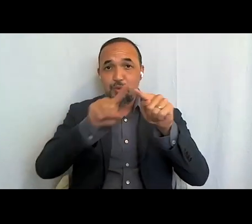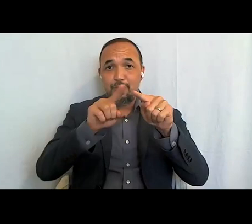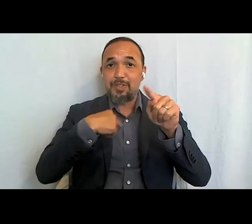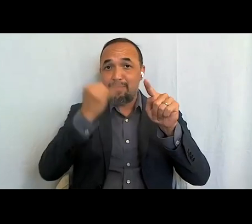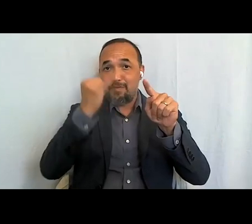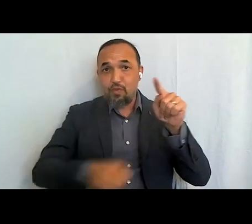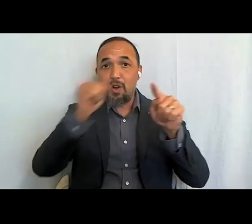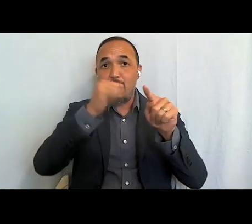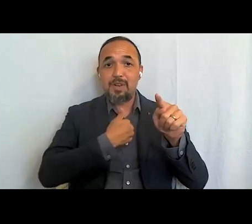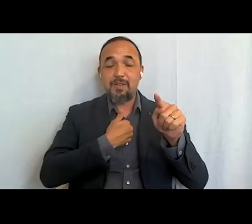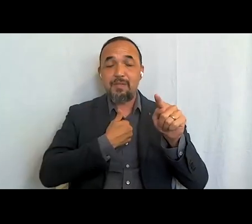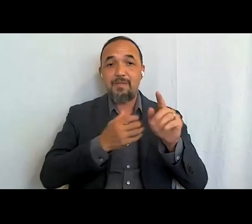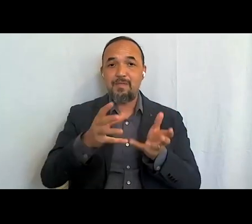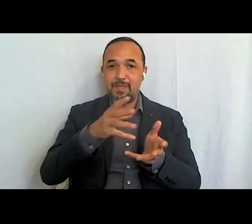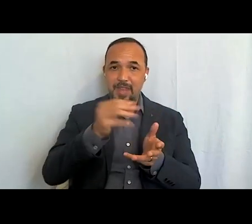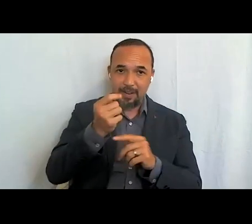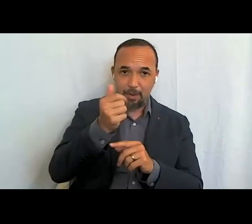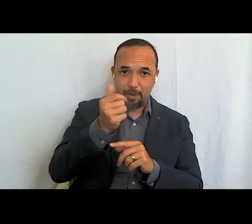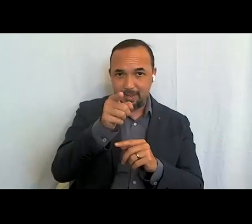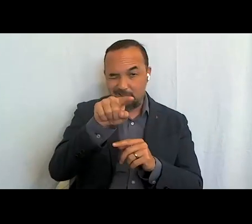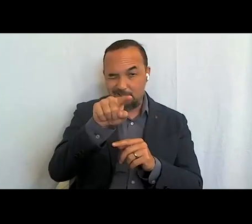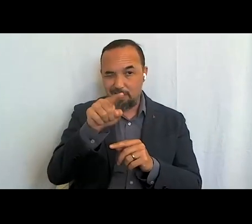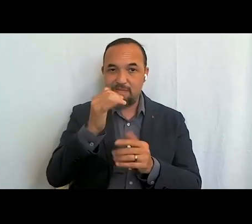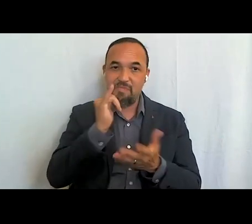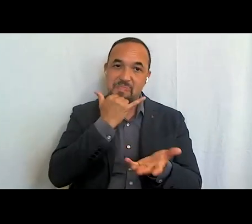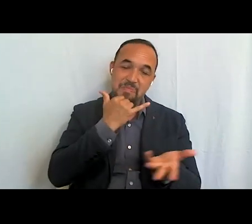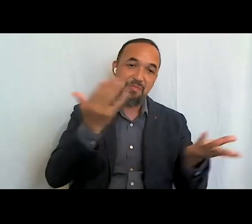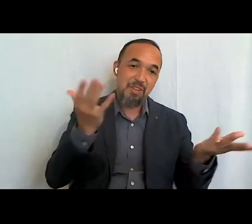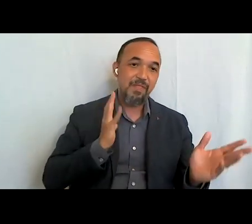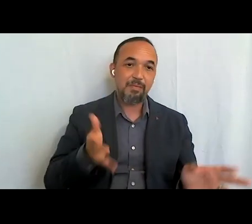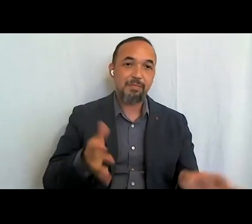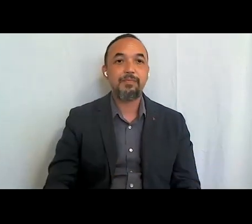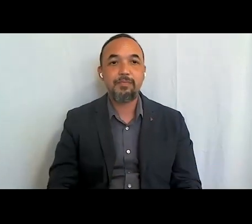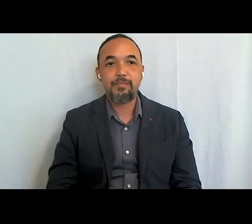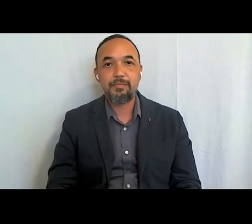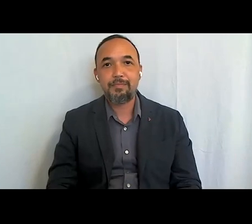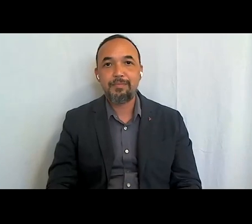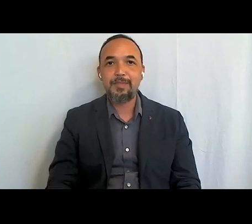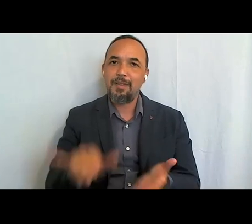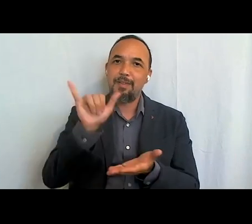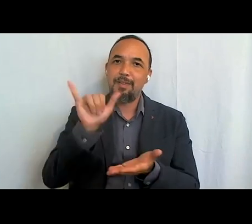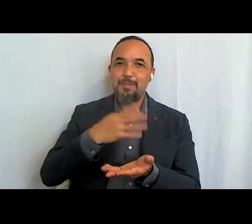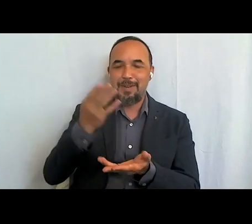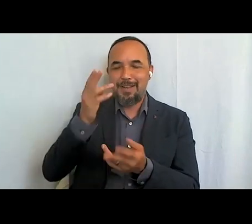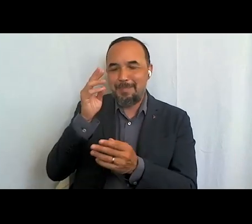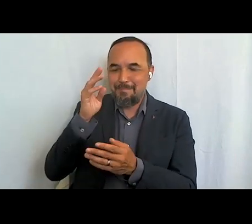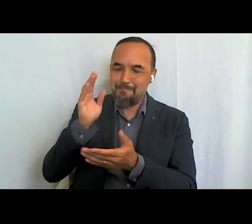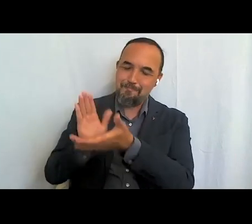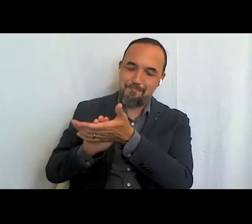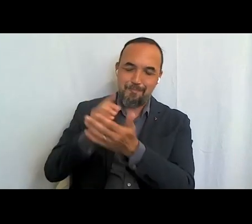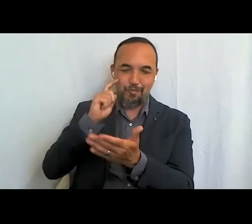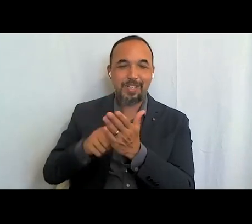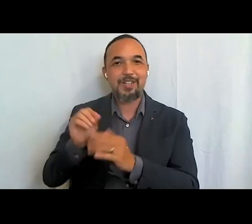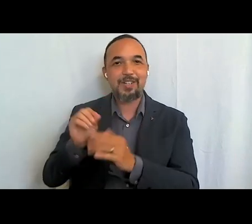I added a little something here just to make it imperfect as an homage to Berto. And let's talk